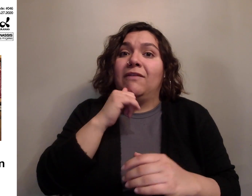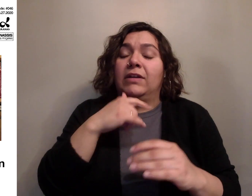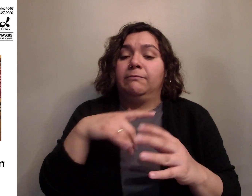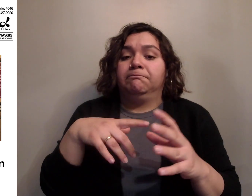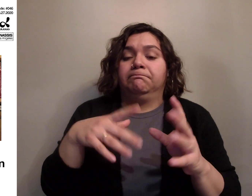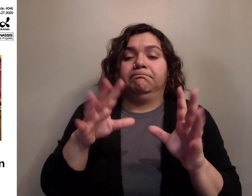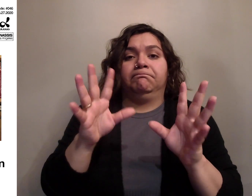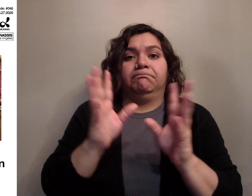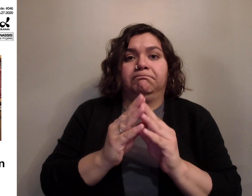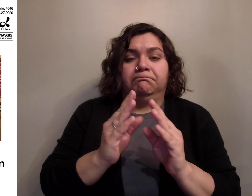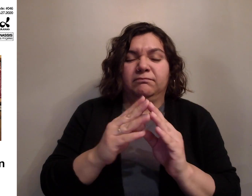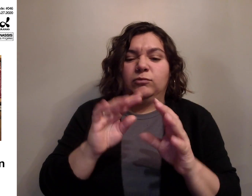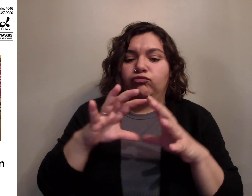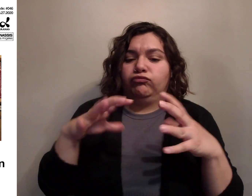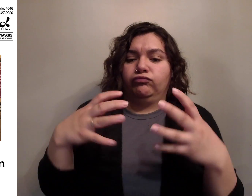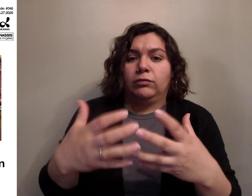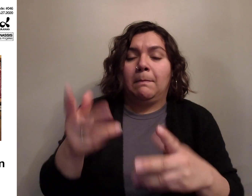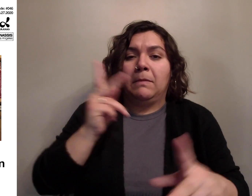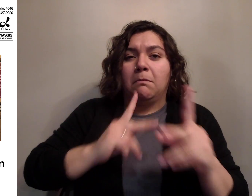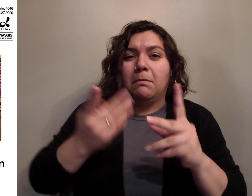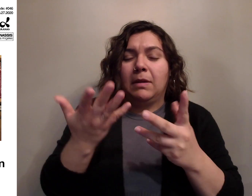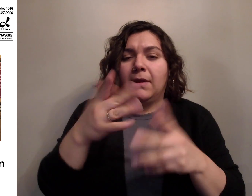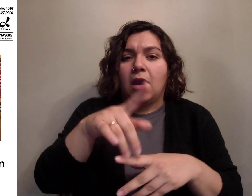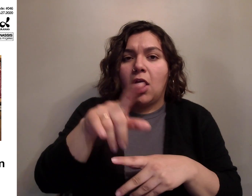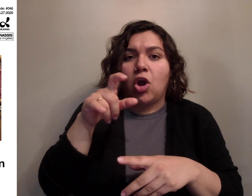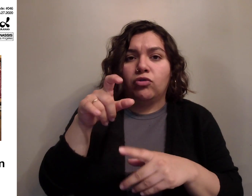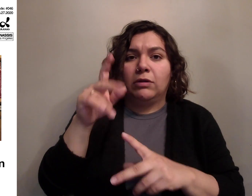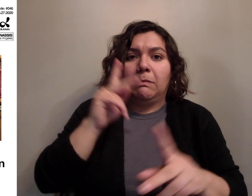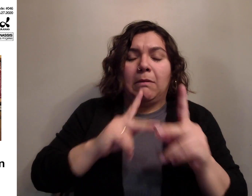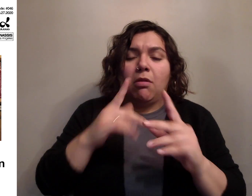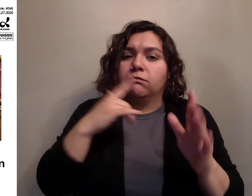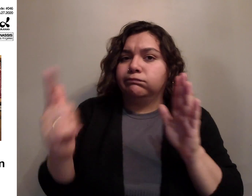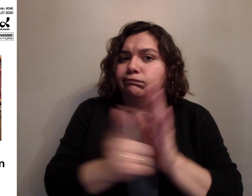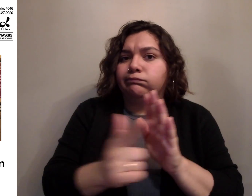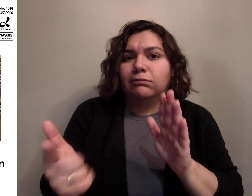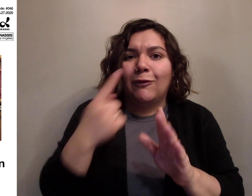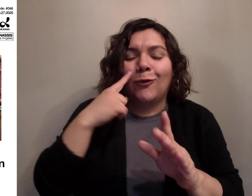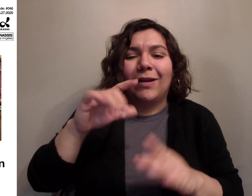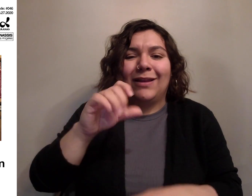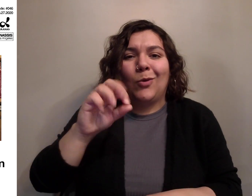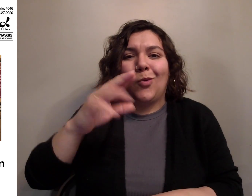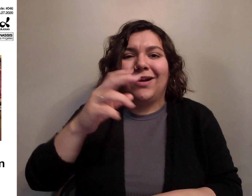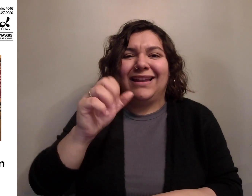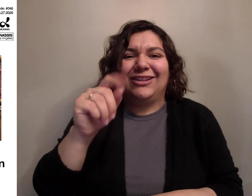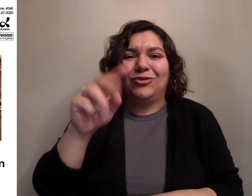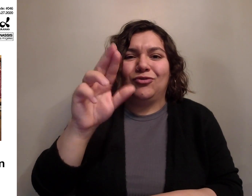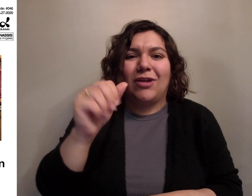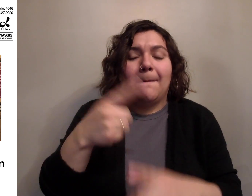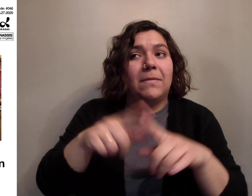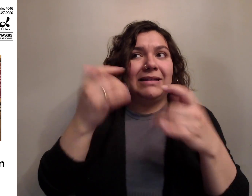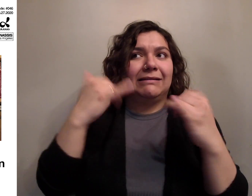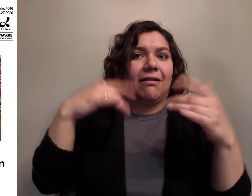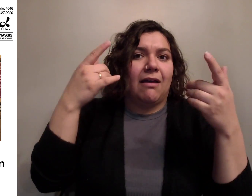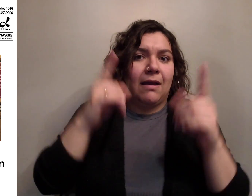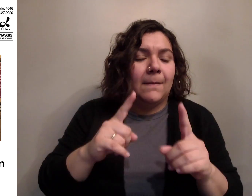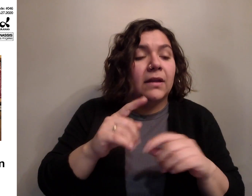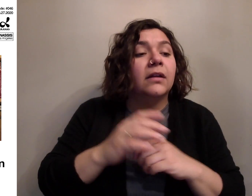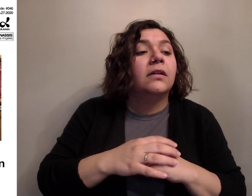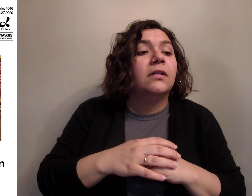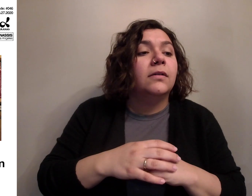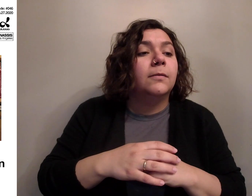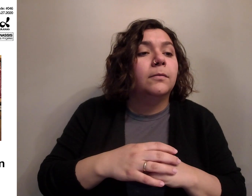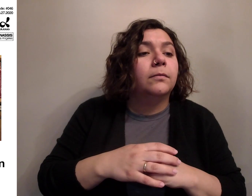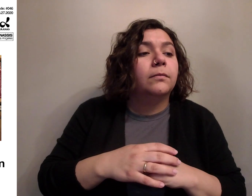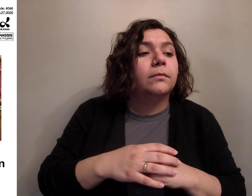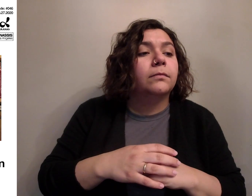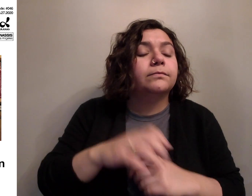even these private gatherings of 100 people in the orchestra would be forbidden. But for a few days, that still